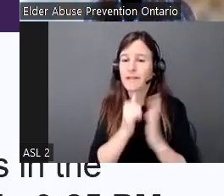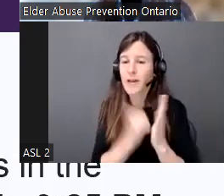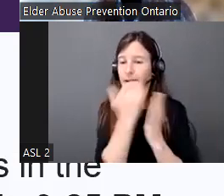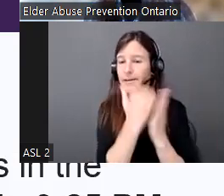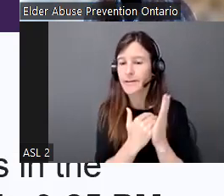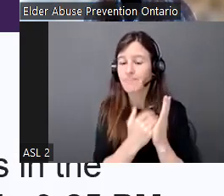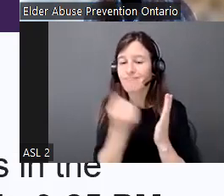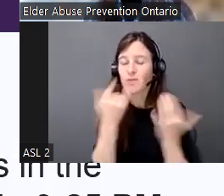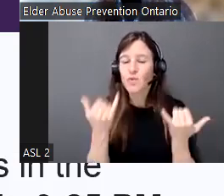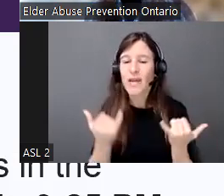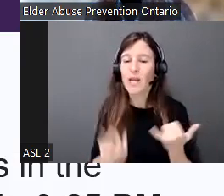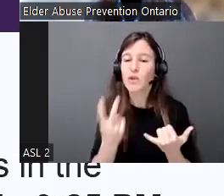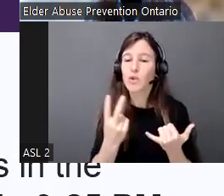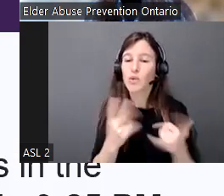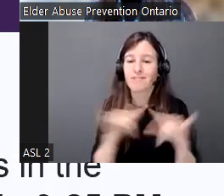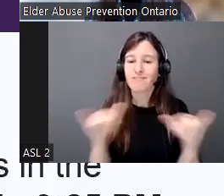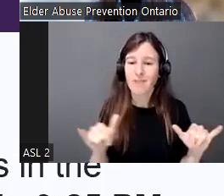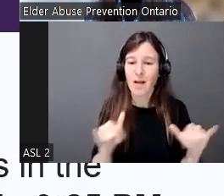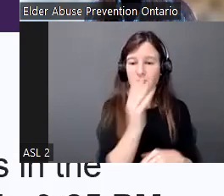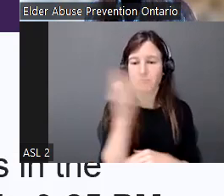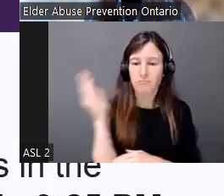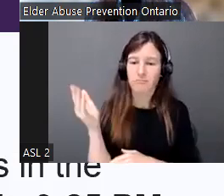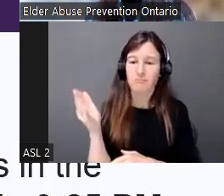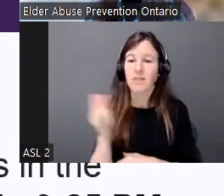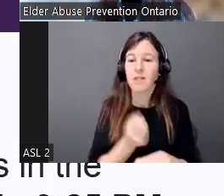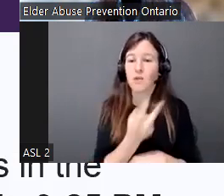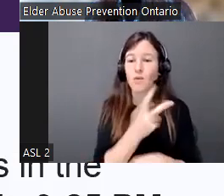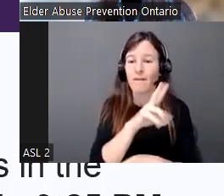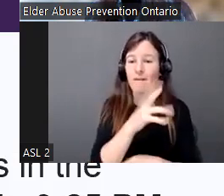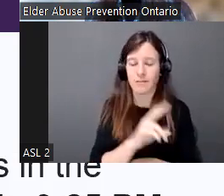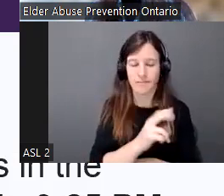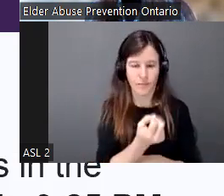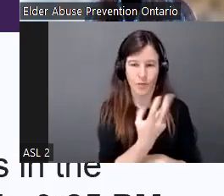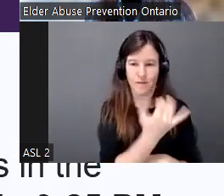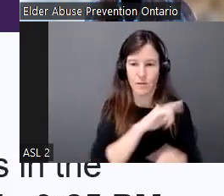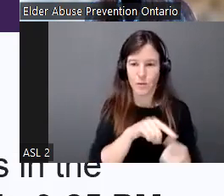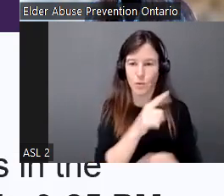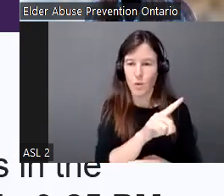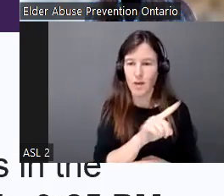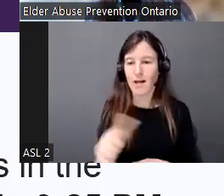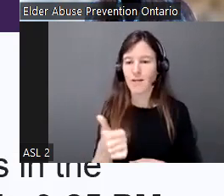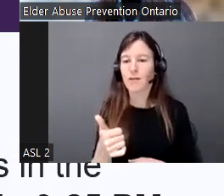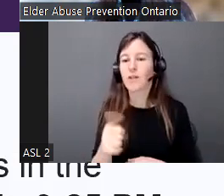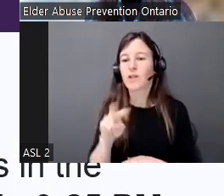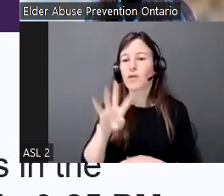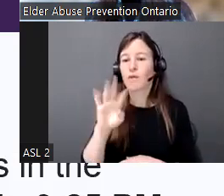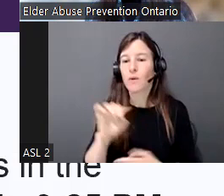One after the keynote at 12:15 to 1, and then the other one from 2:40 to